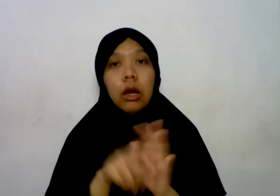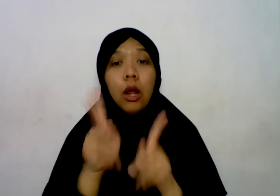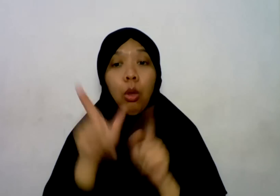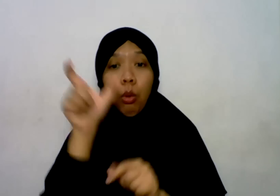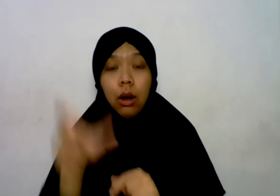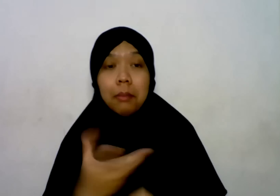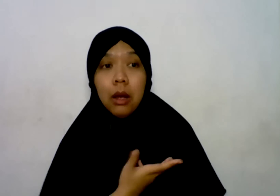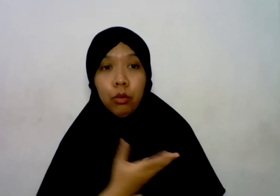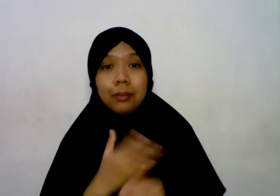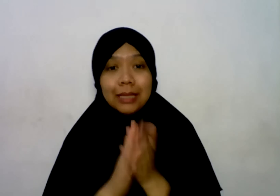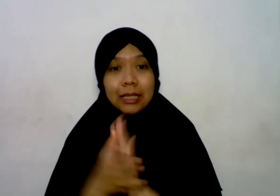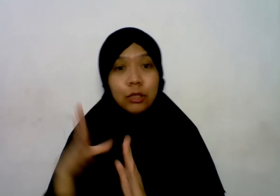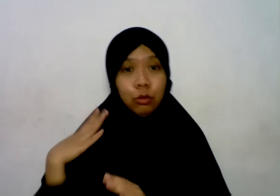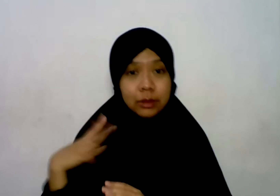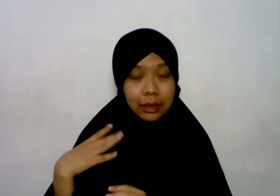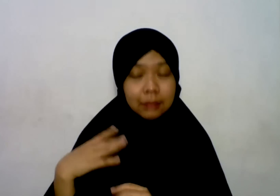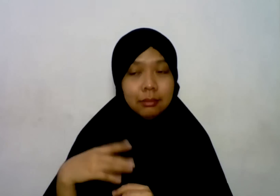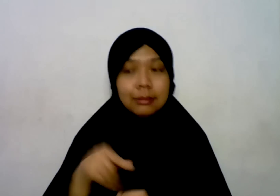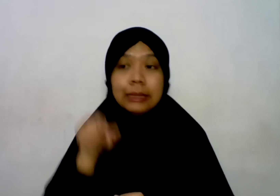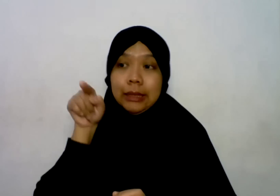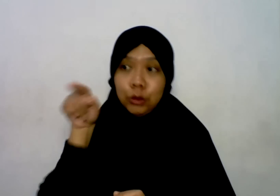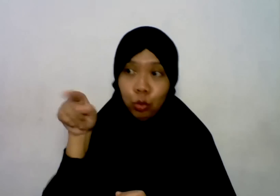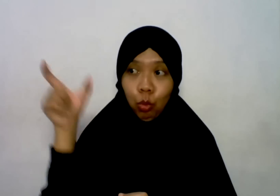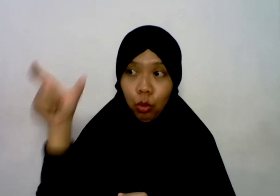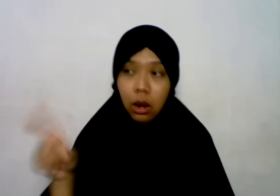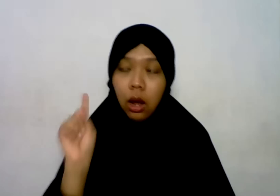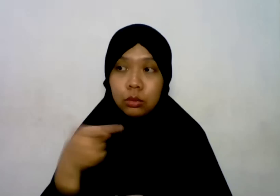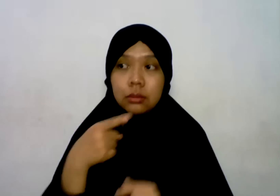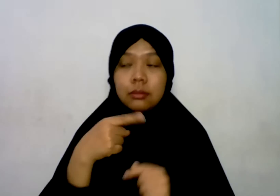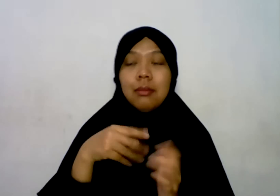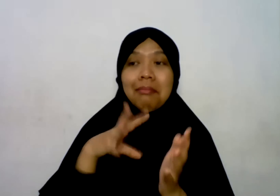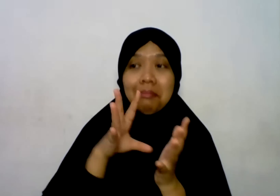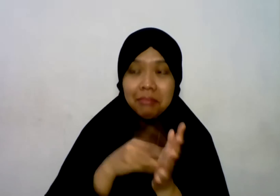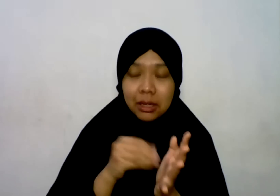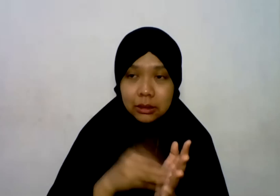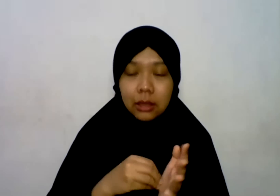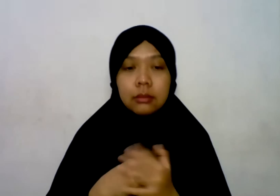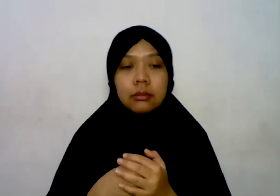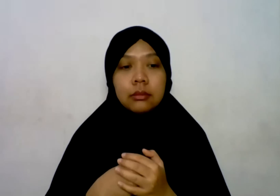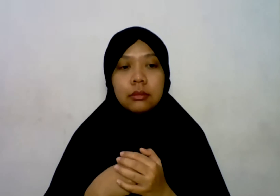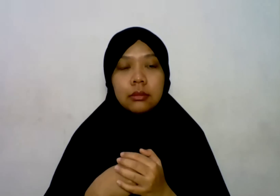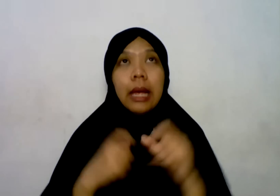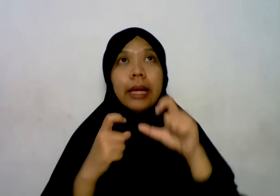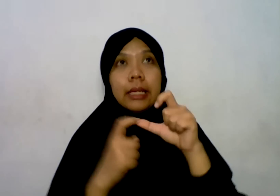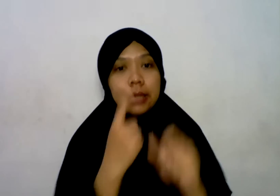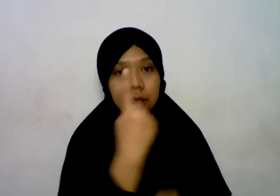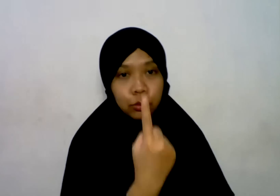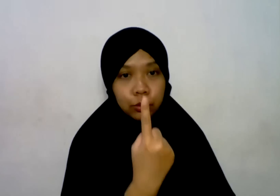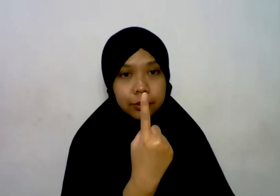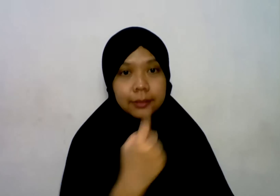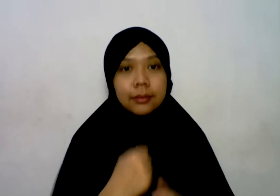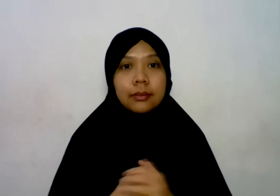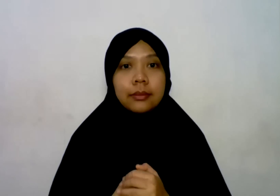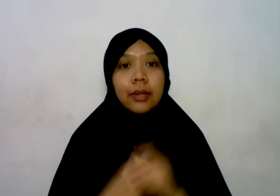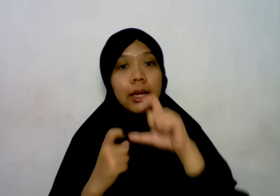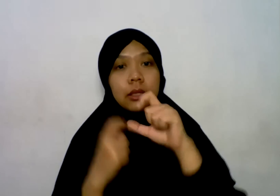the lecturer, he or she has to be sure that in the undergraduate level, and then